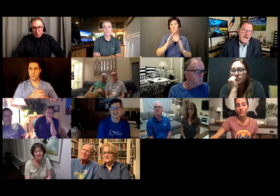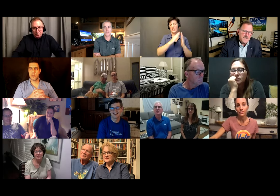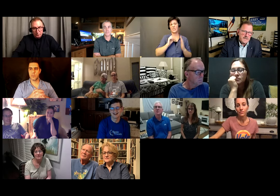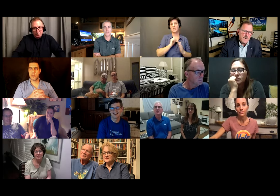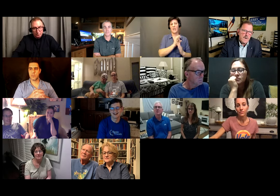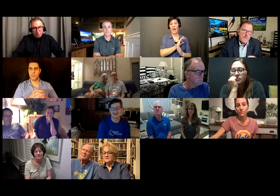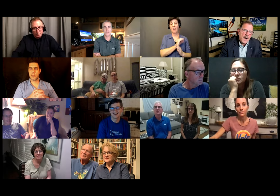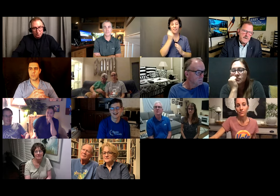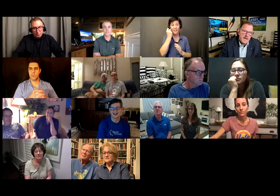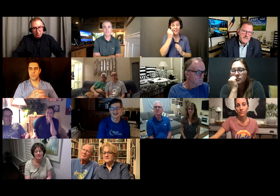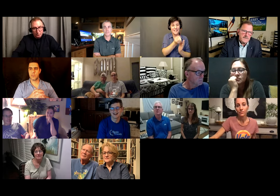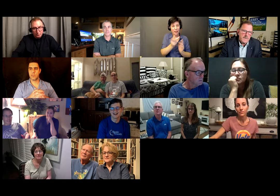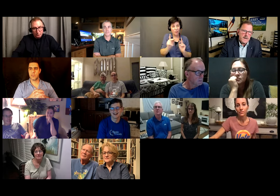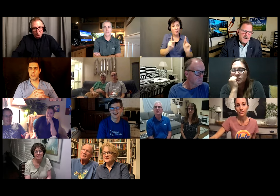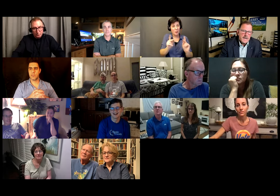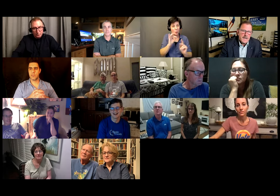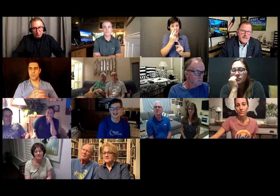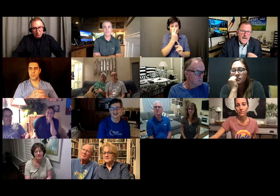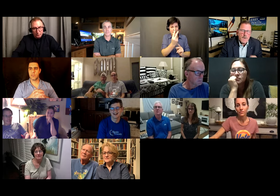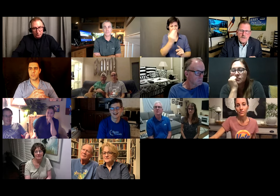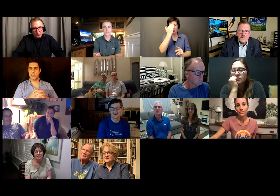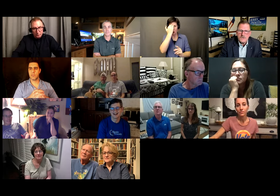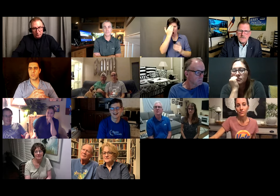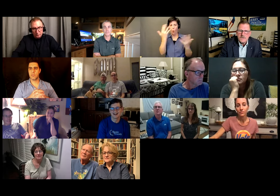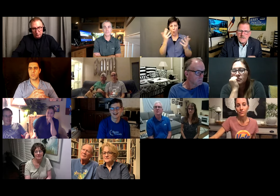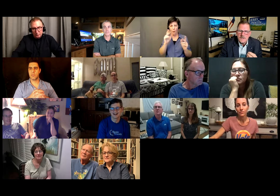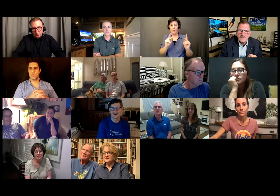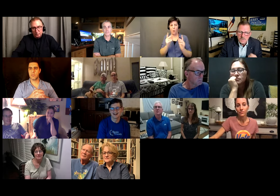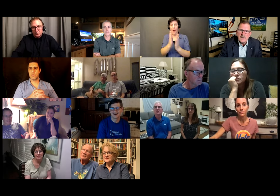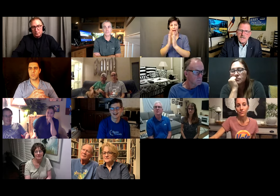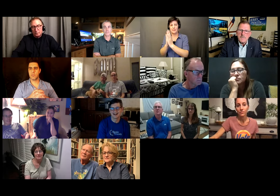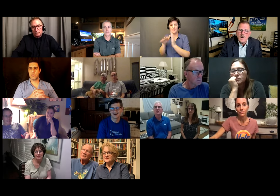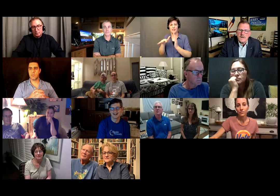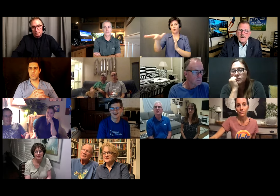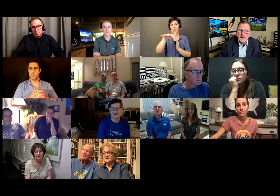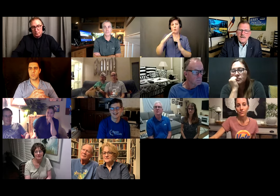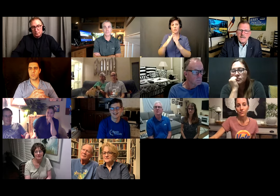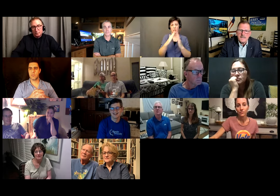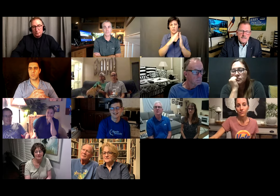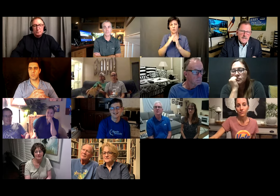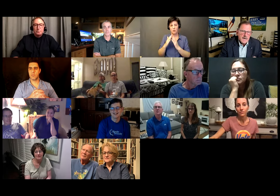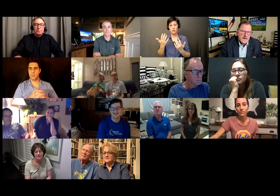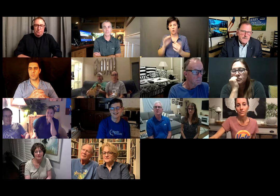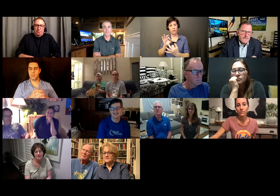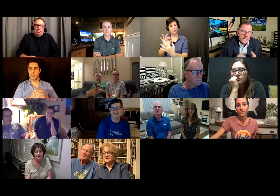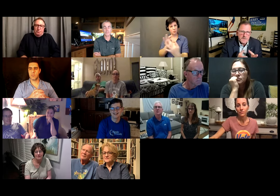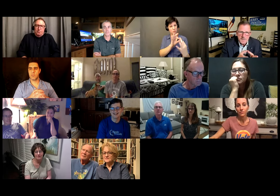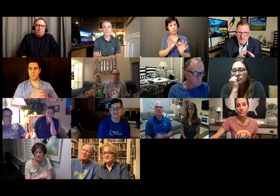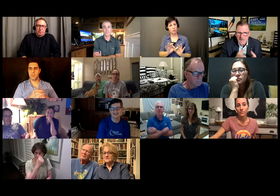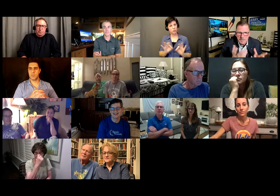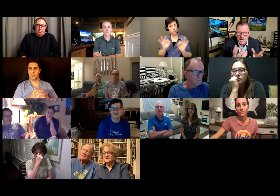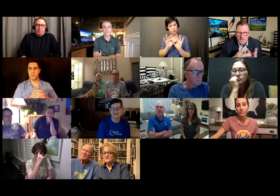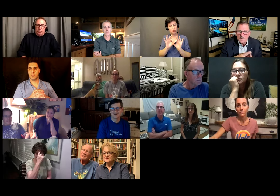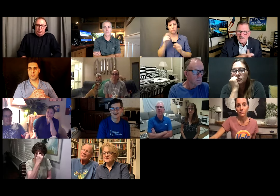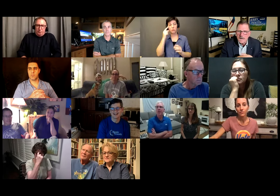you're asking for and why you're asking for it. And outreach is really important. And it's like for me in